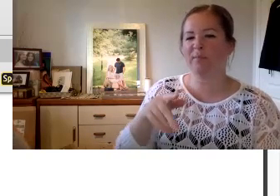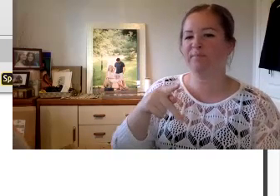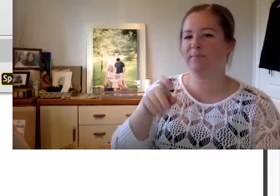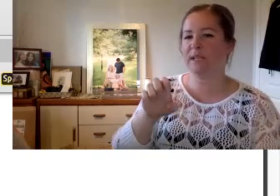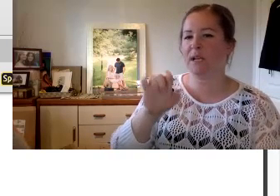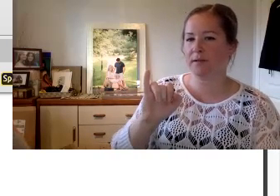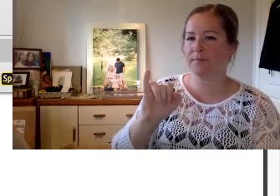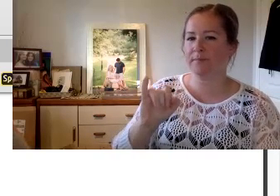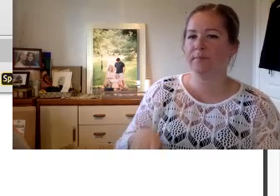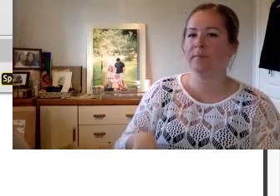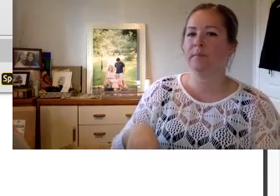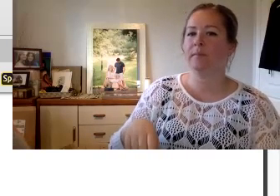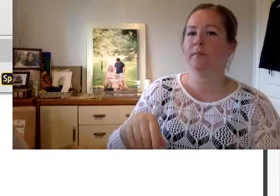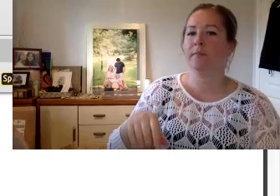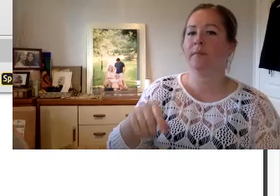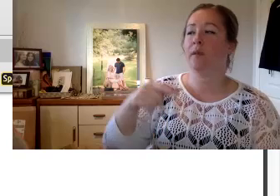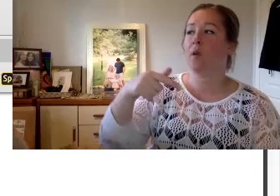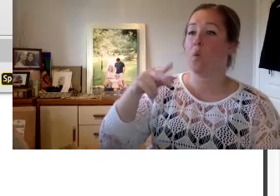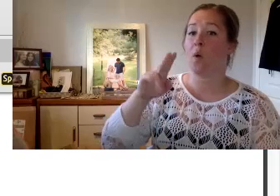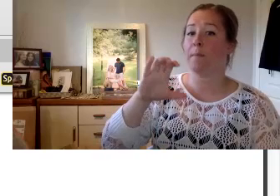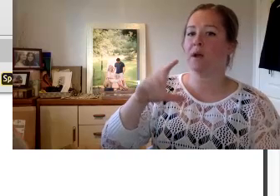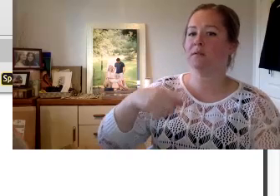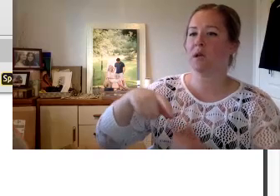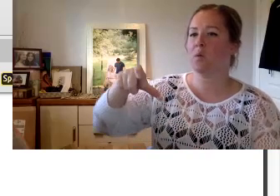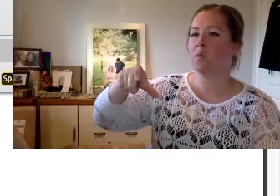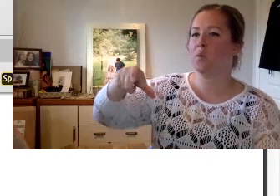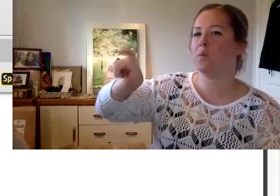PEI. Do you have to finger spell it short? PEI.